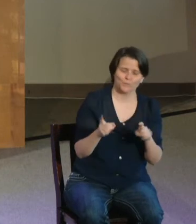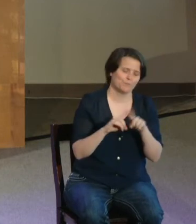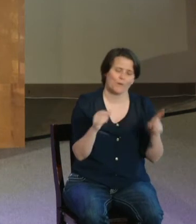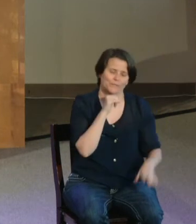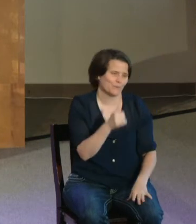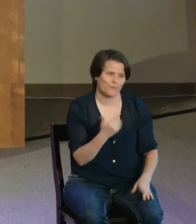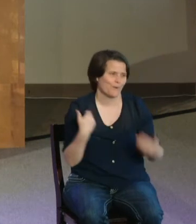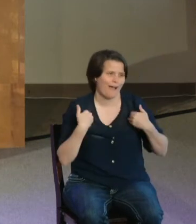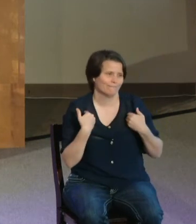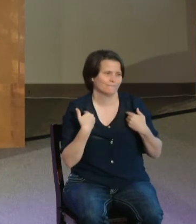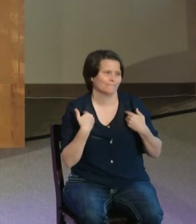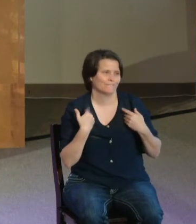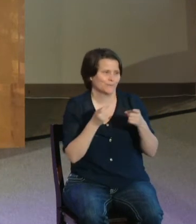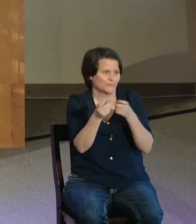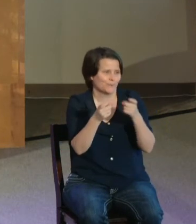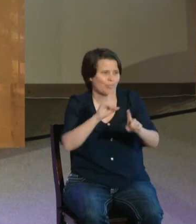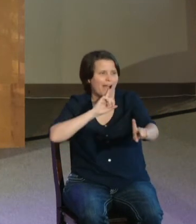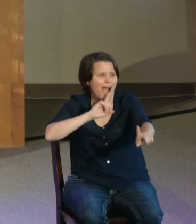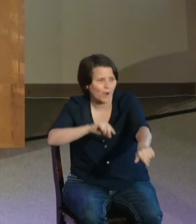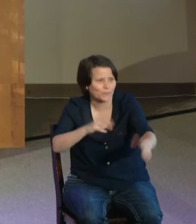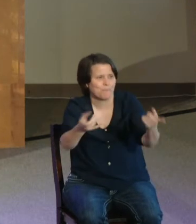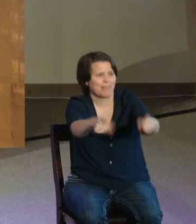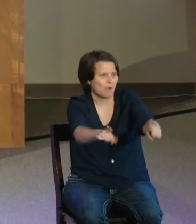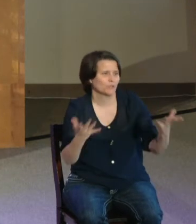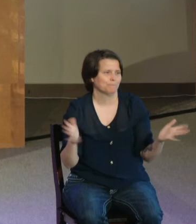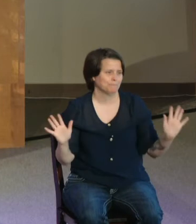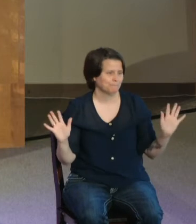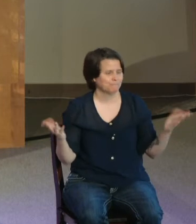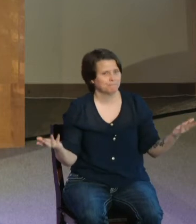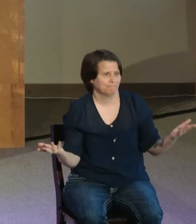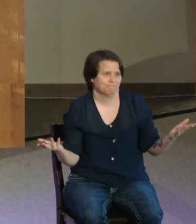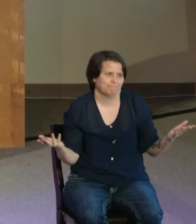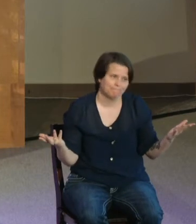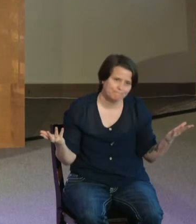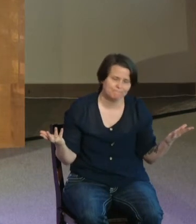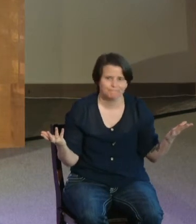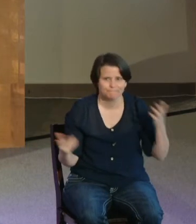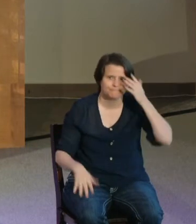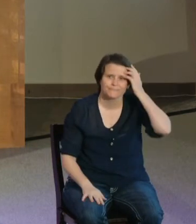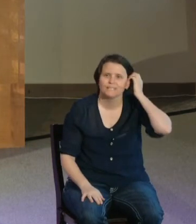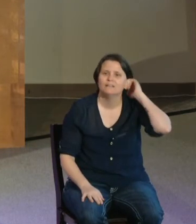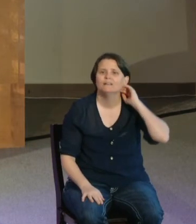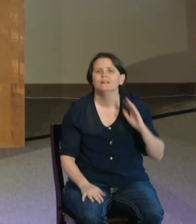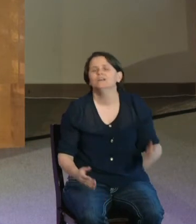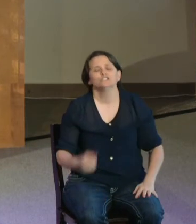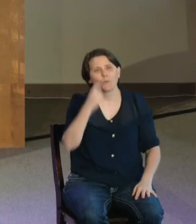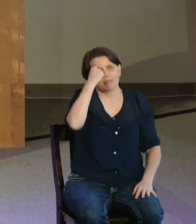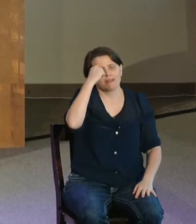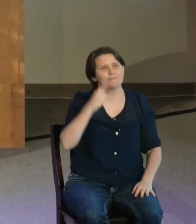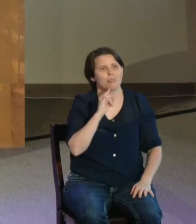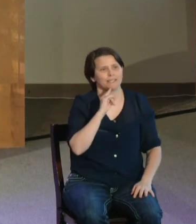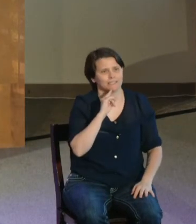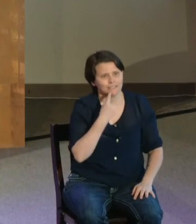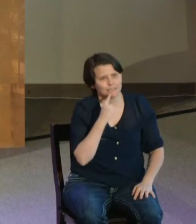of the outcomes. So when we think about the surprise and disappointment of how the Grandins left, we have a